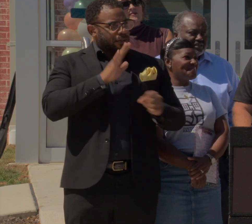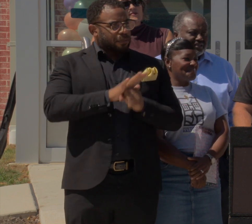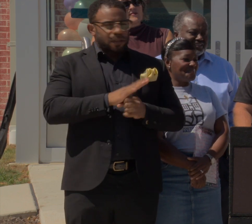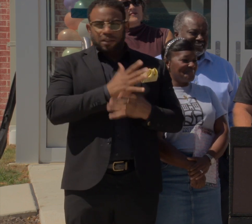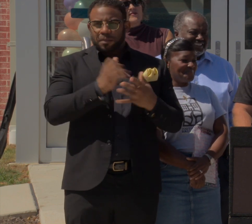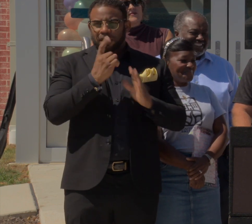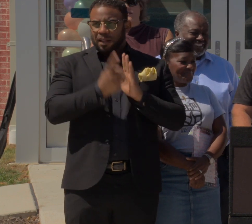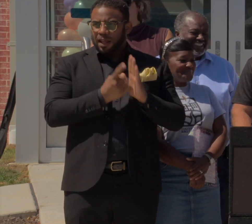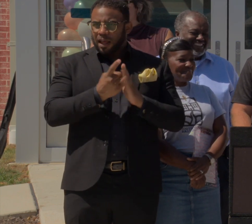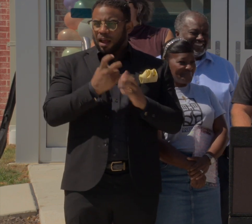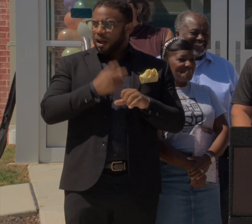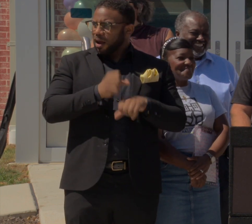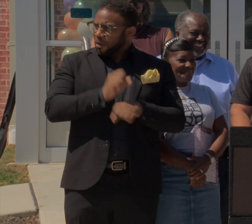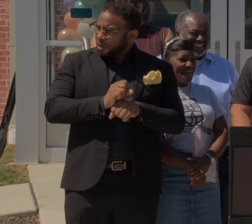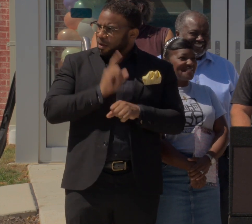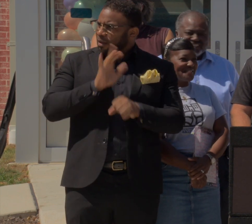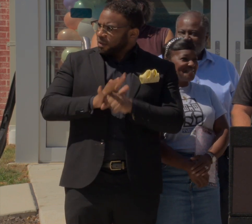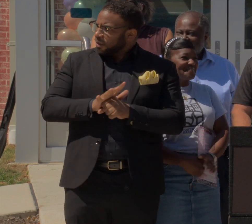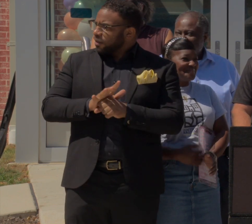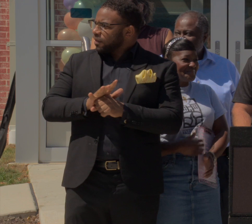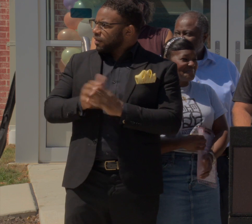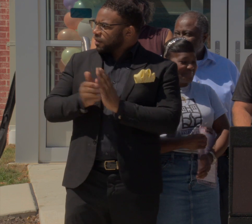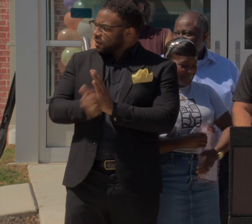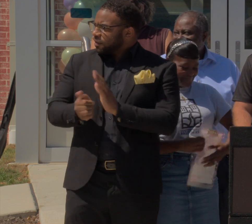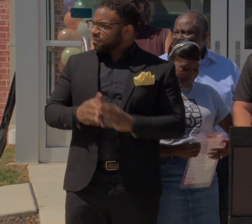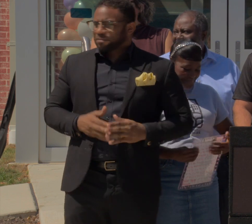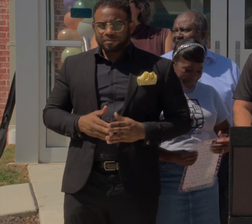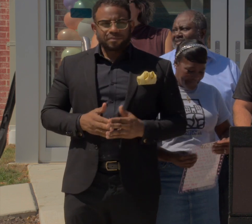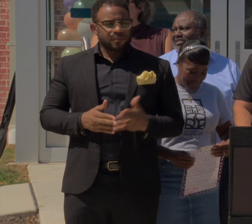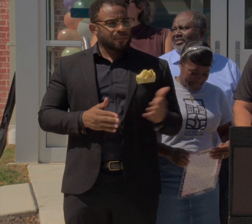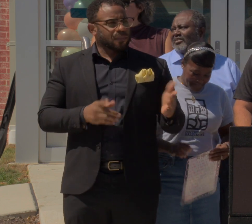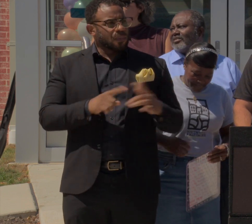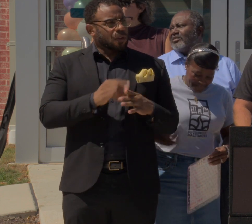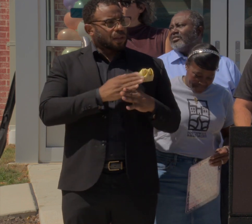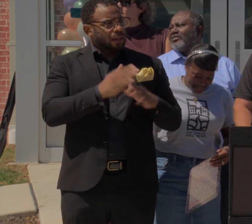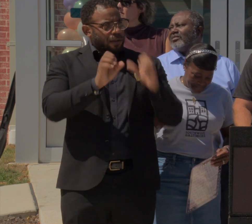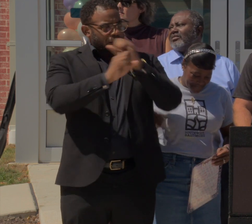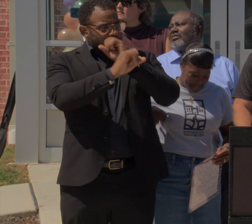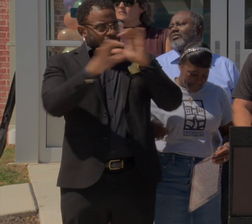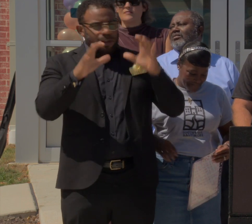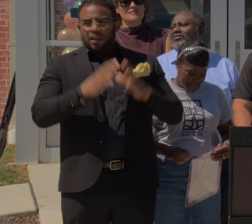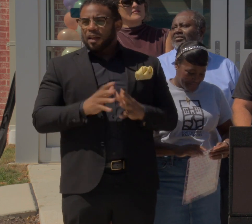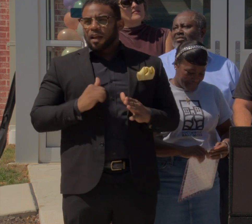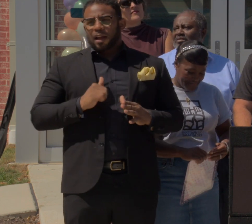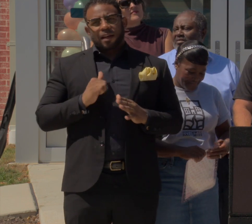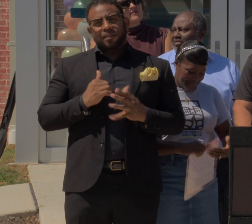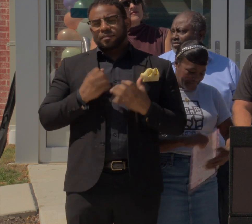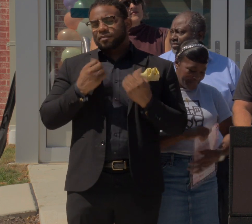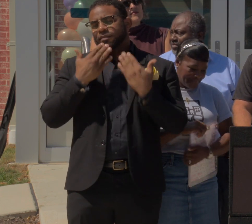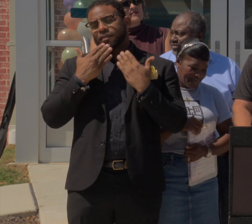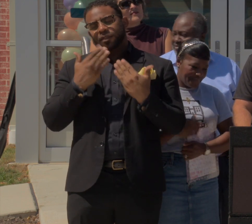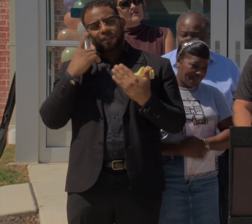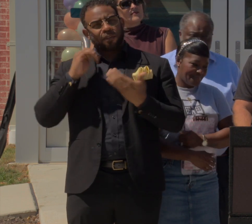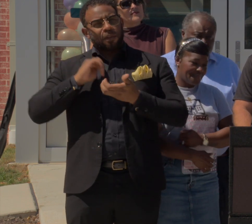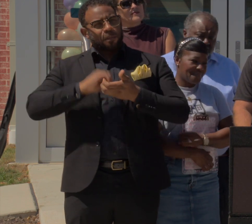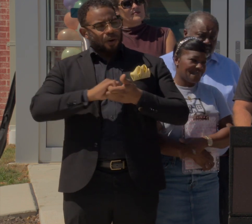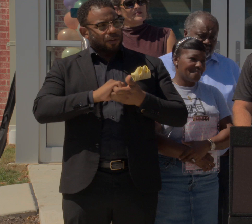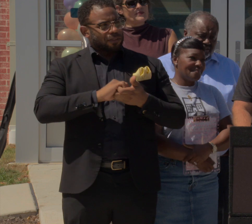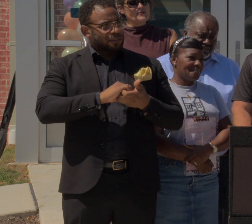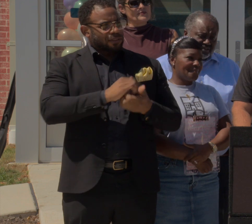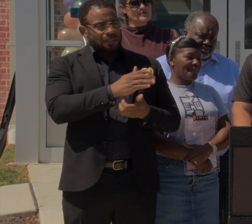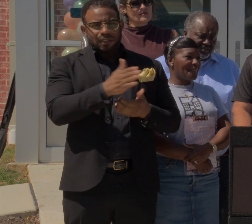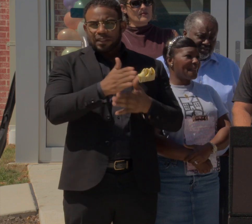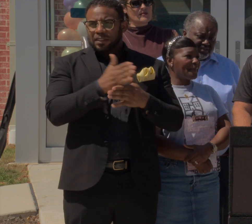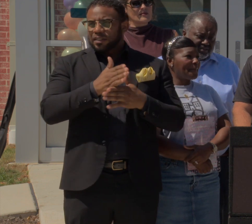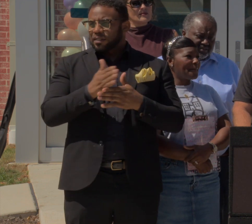many hours of hard work and dedication and talent to a shared vision. I'm immensely grateful for the partnerships